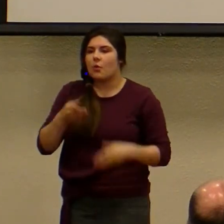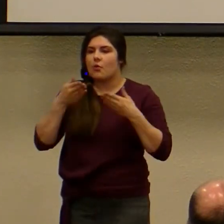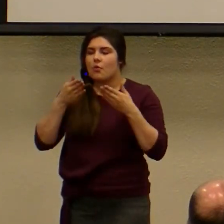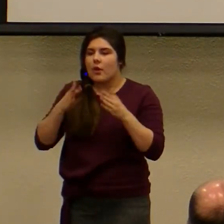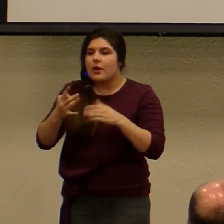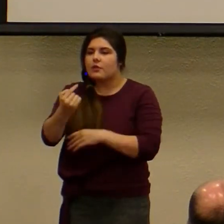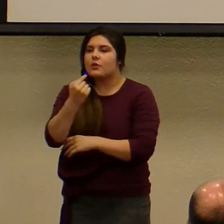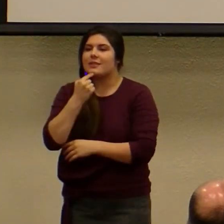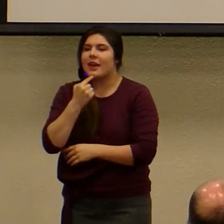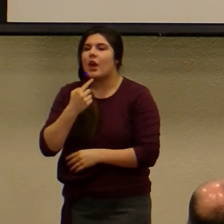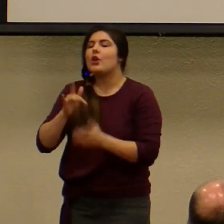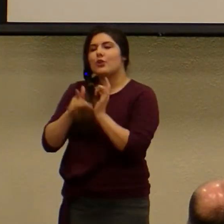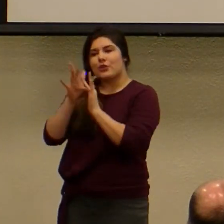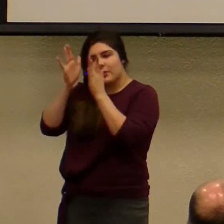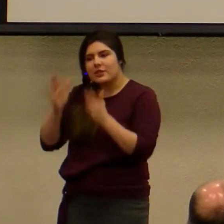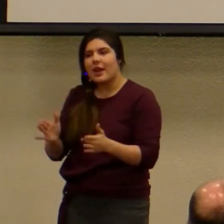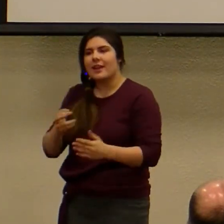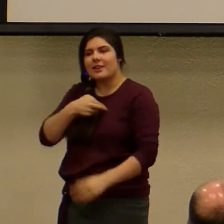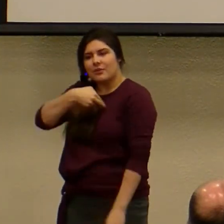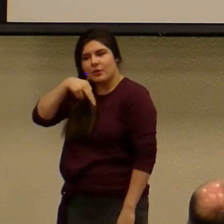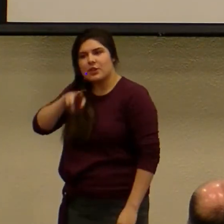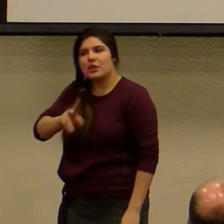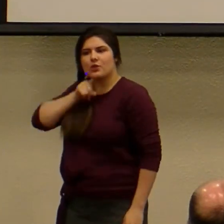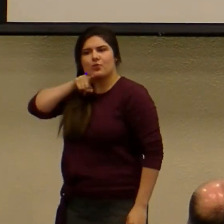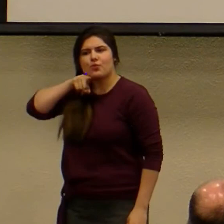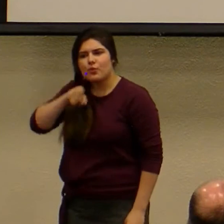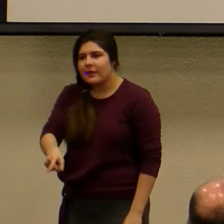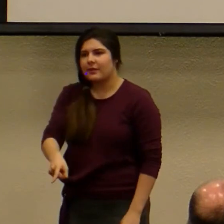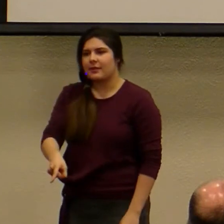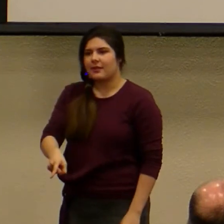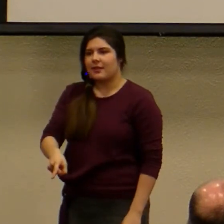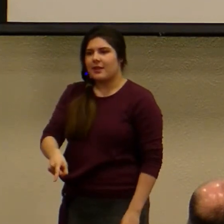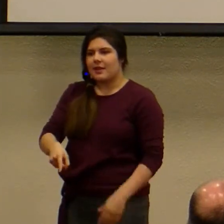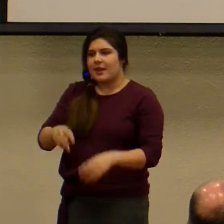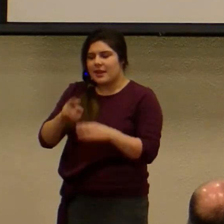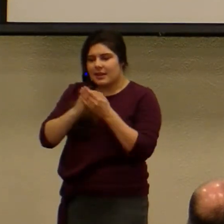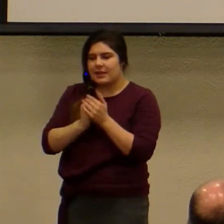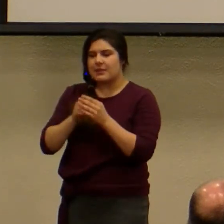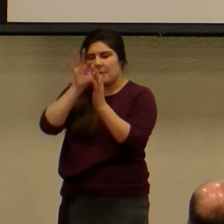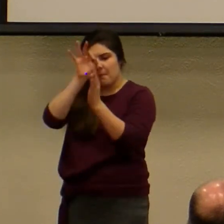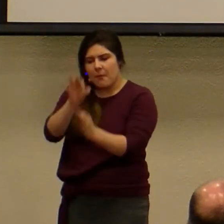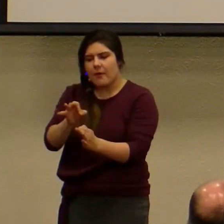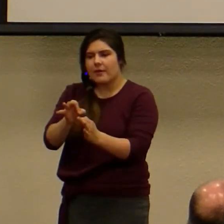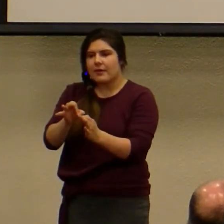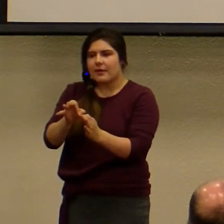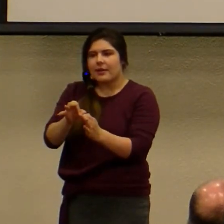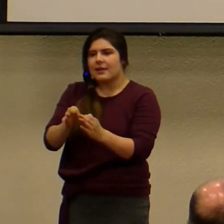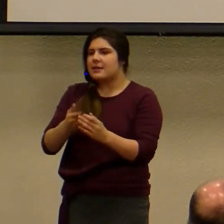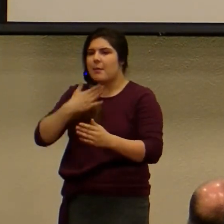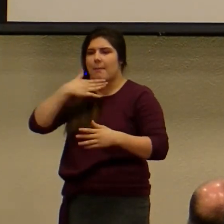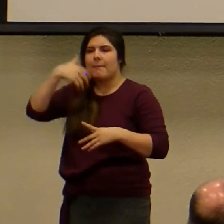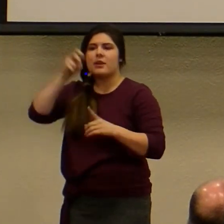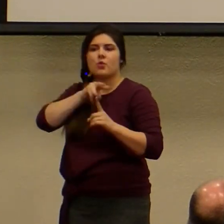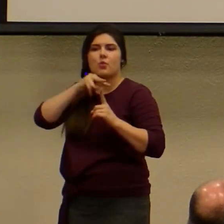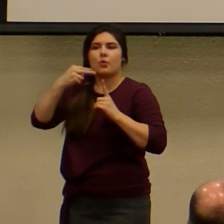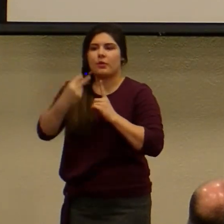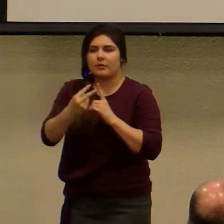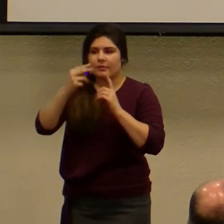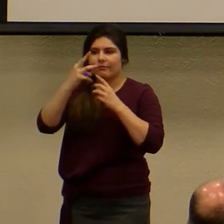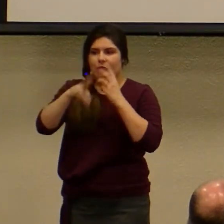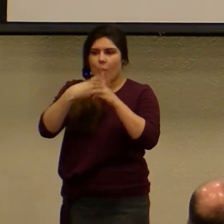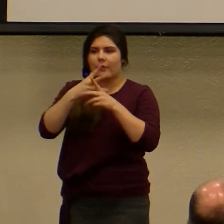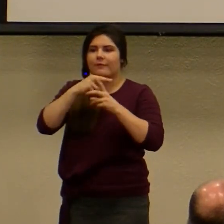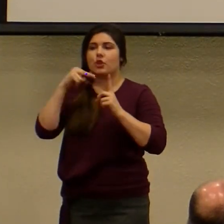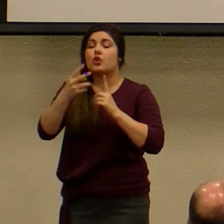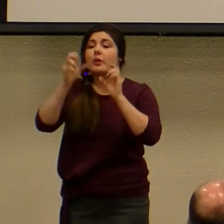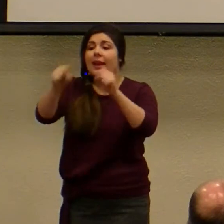that Christianity is in fact real. It is in fact relevant. It is the most robust worldview that an individual could have. I'm going to let